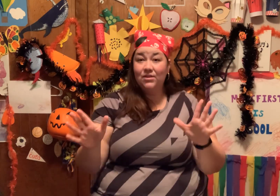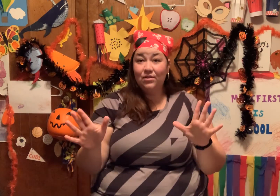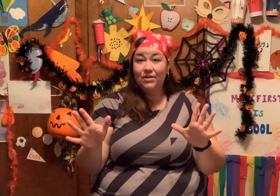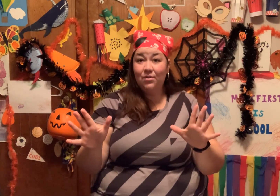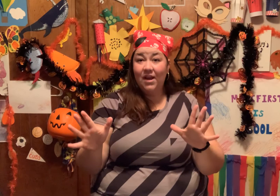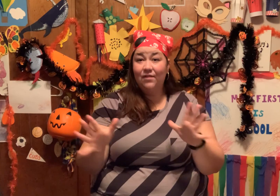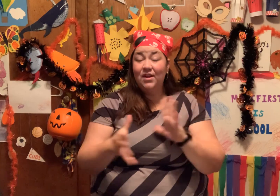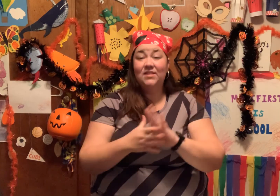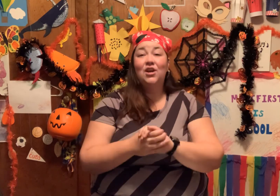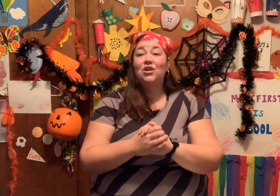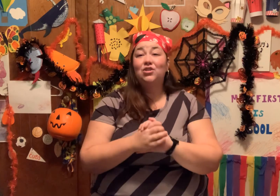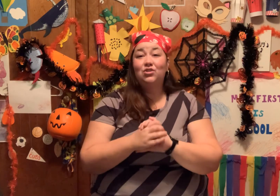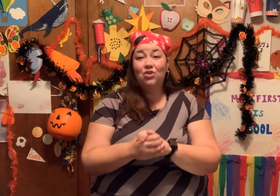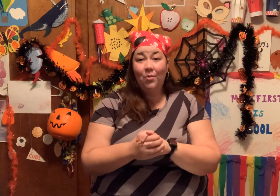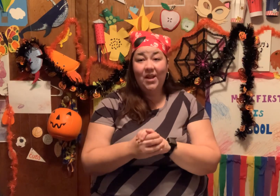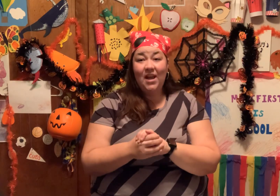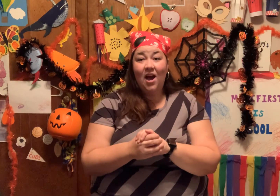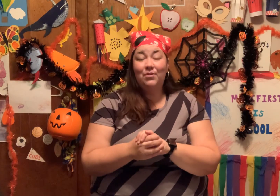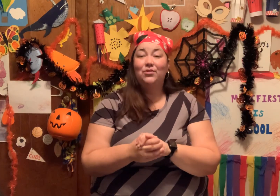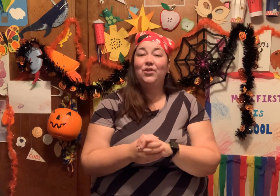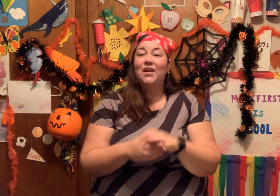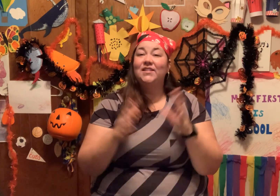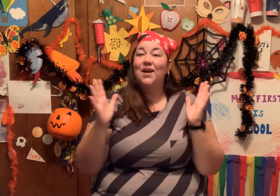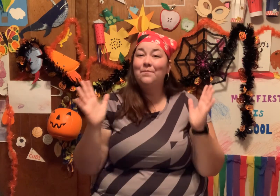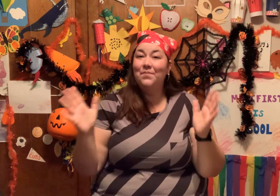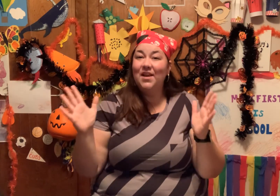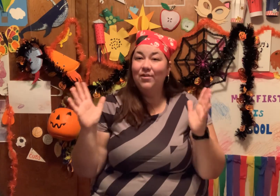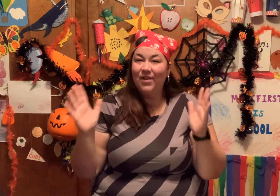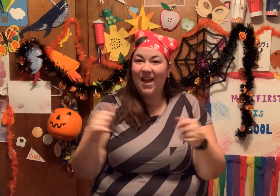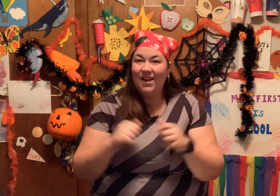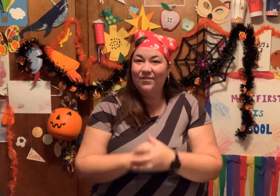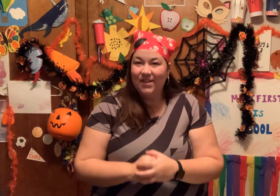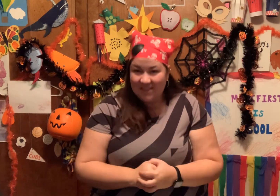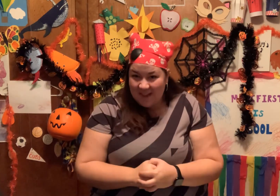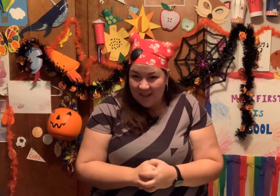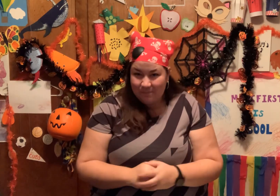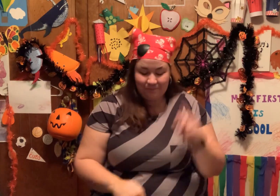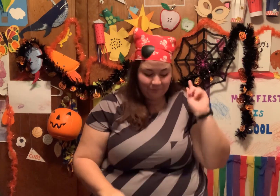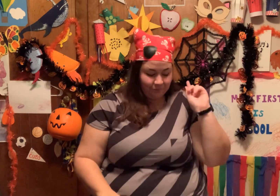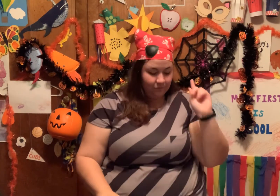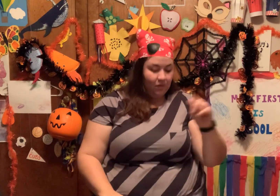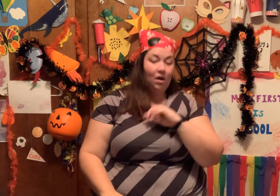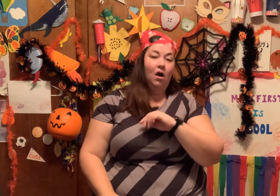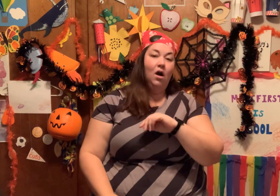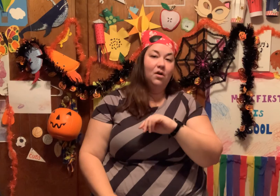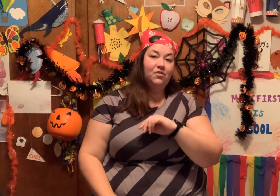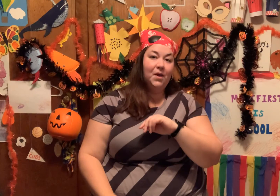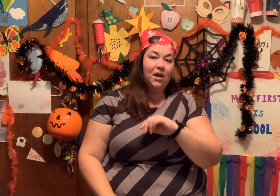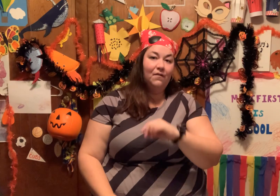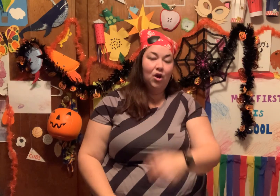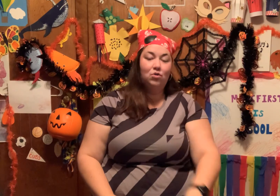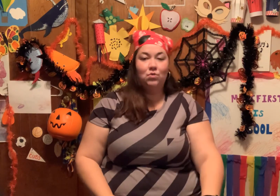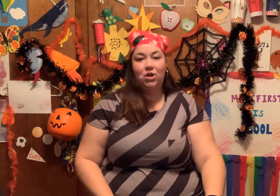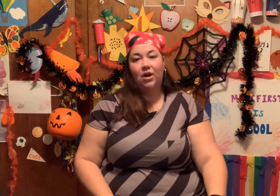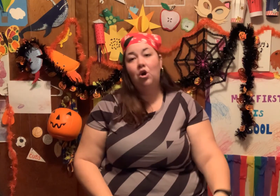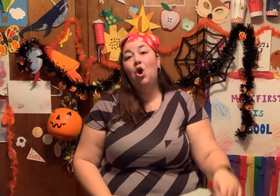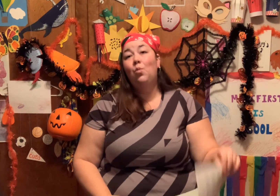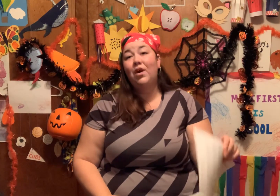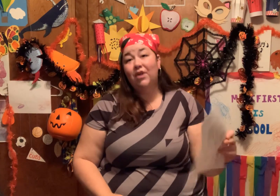is creativeness. So many opportunities. Be creative today. Speaking of our YouTube channel, we have a couple of